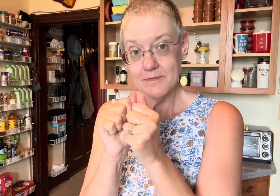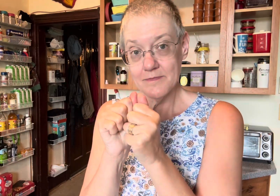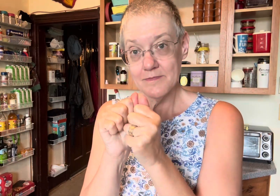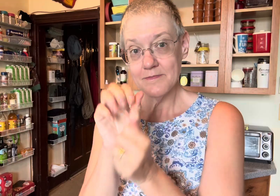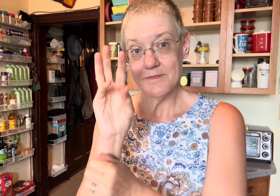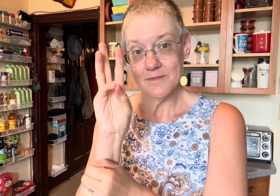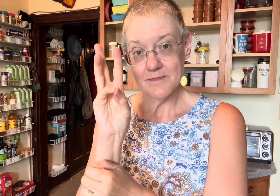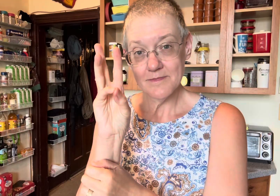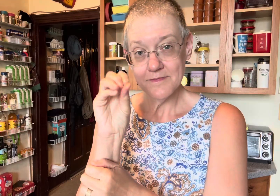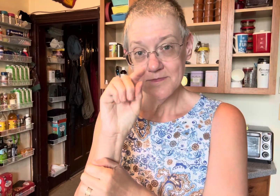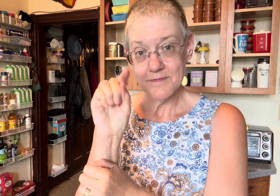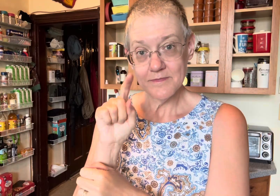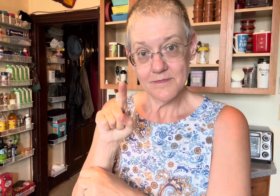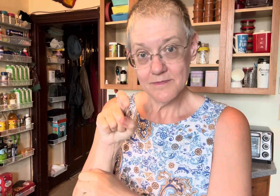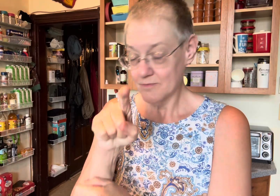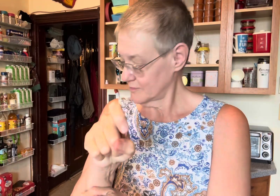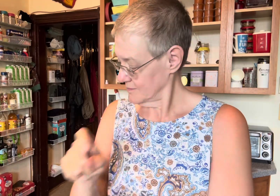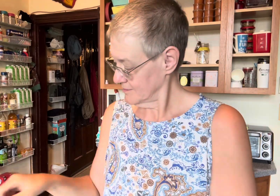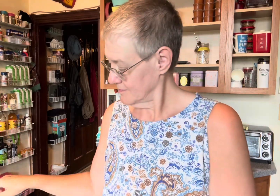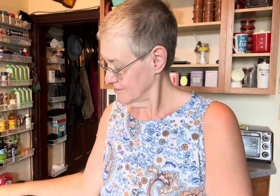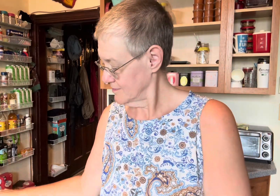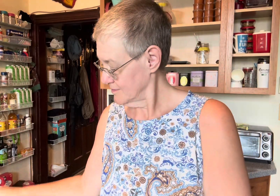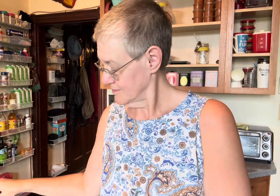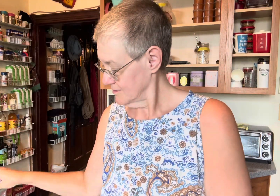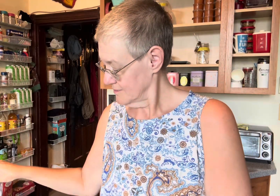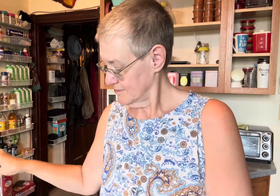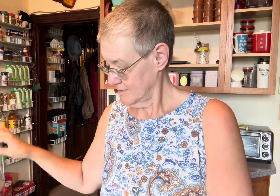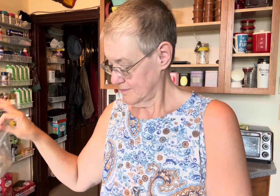be 3 grams of net carbs with 6 ounces of shrimp.